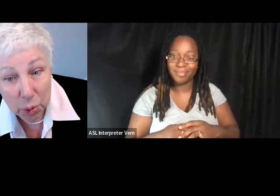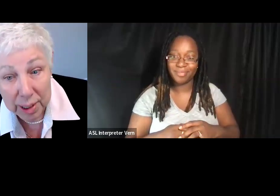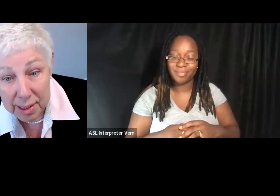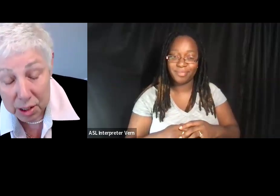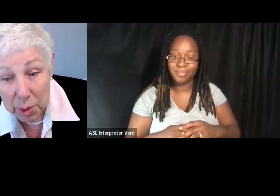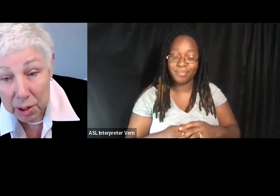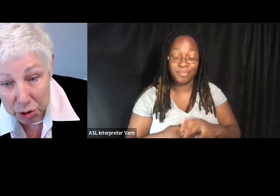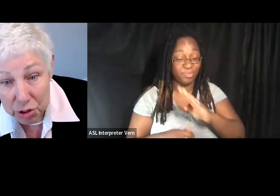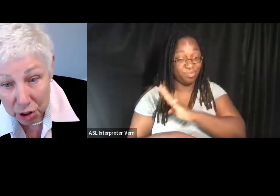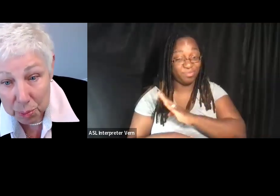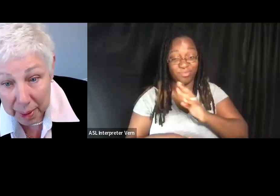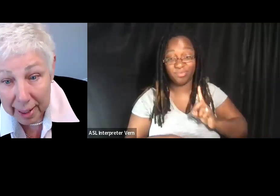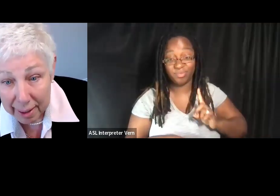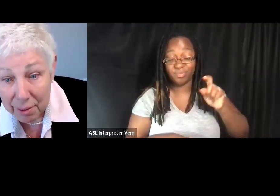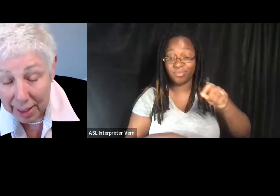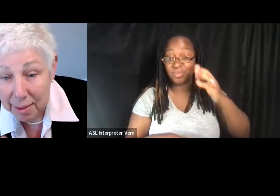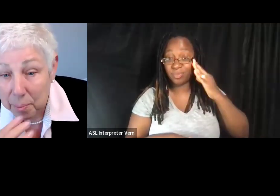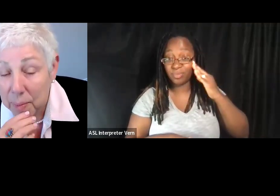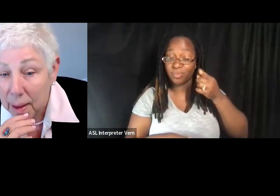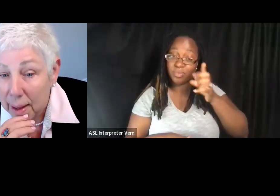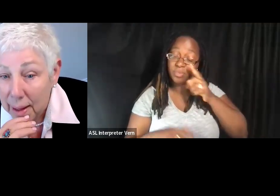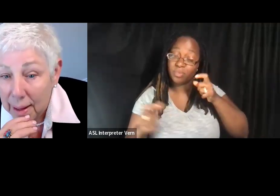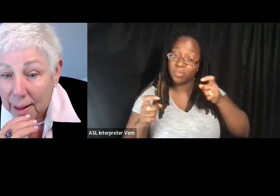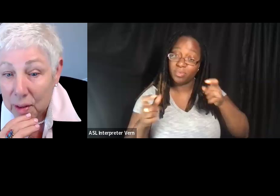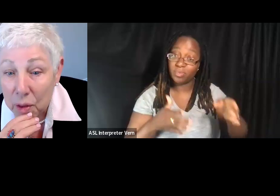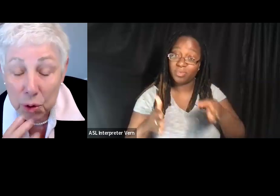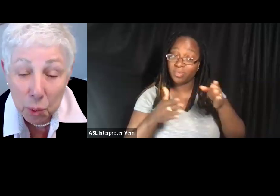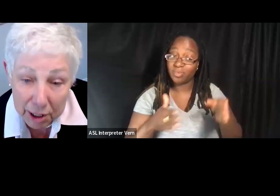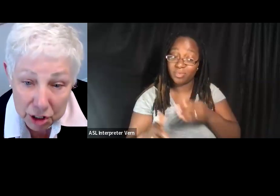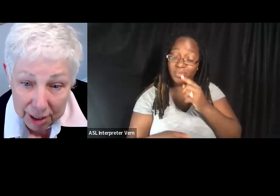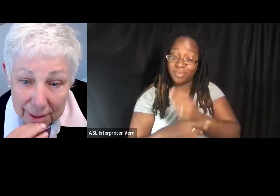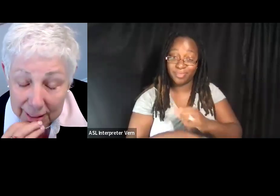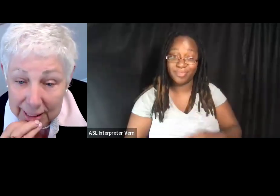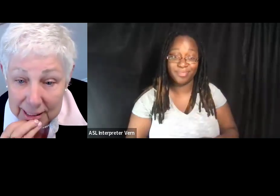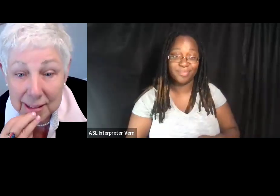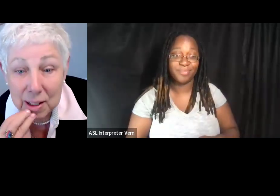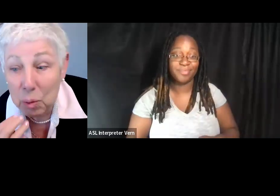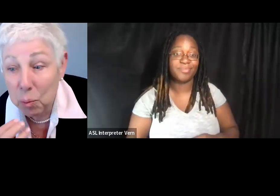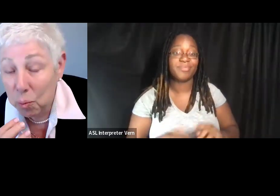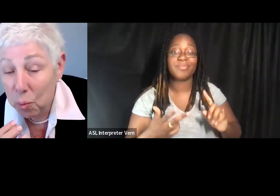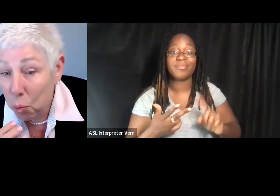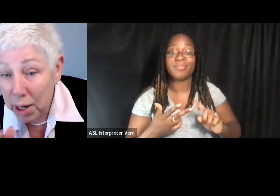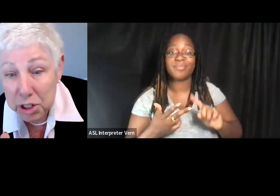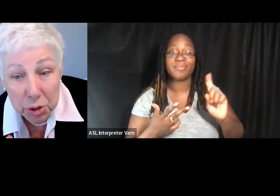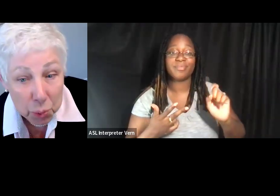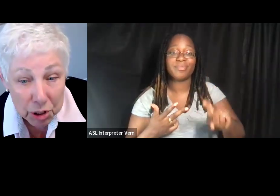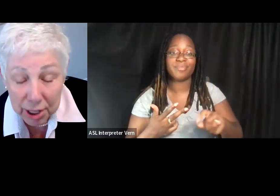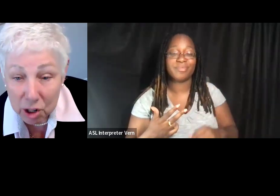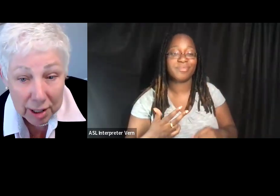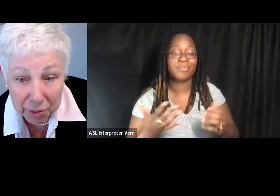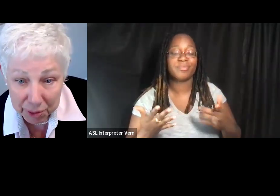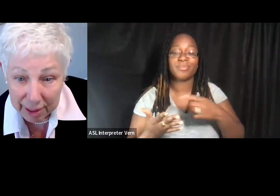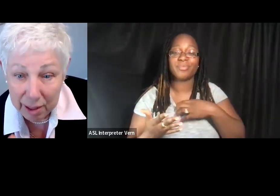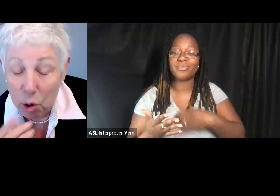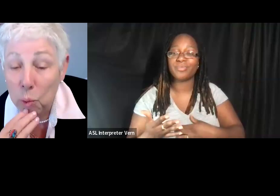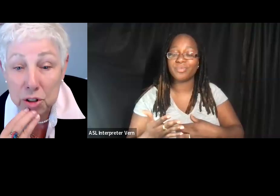something the board needs to know because you're in charge of planning, right? The third question is, though, what do you wish had